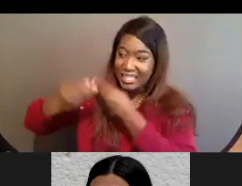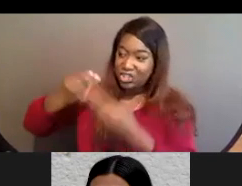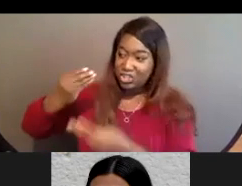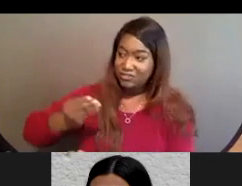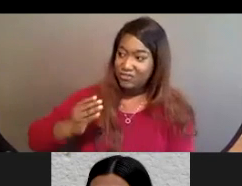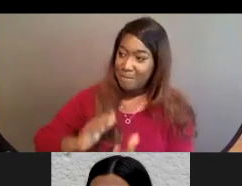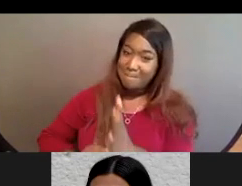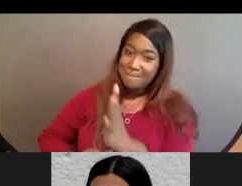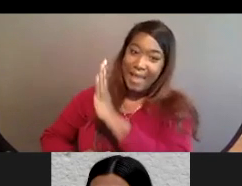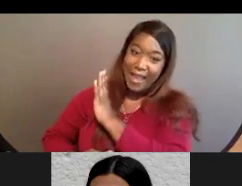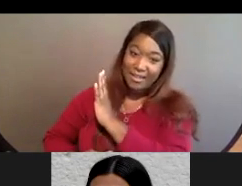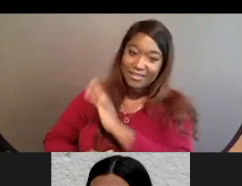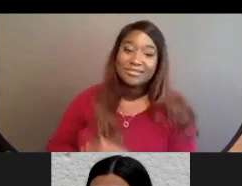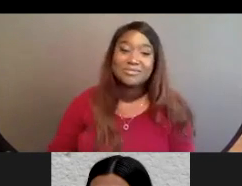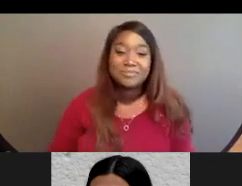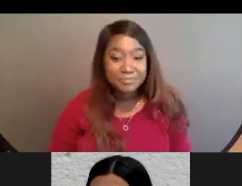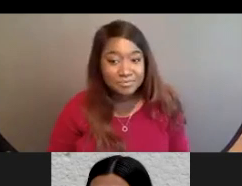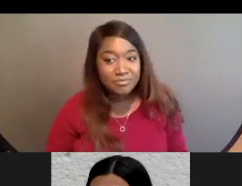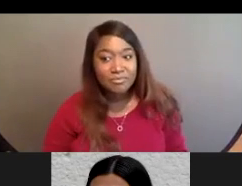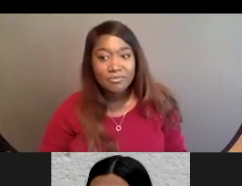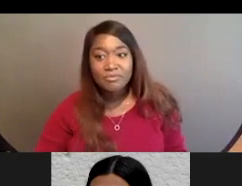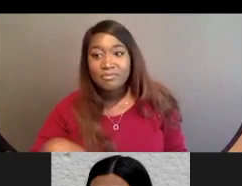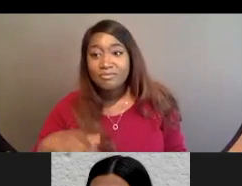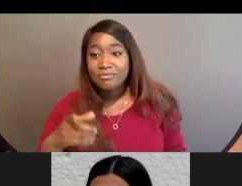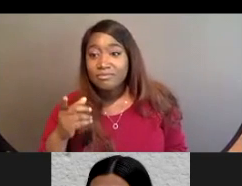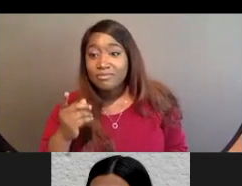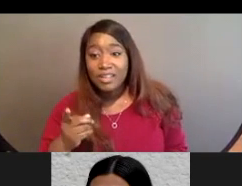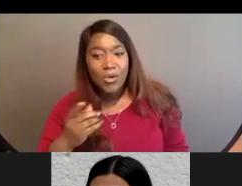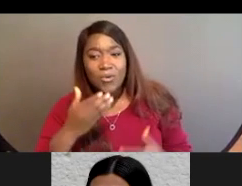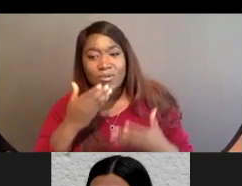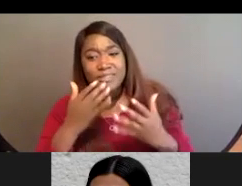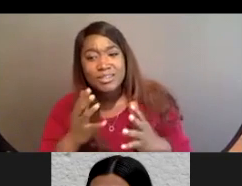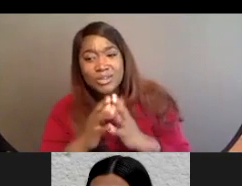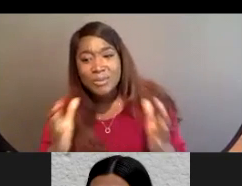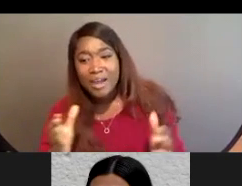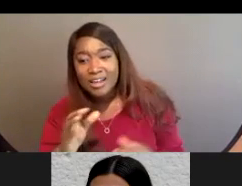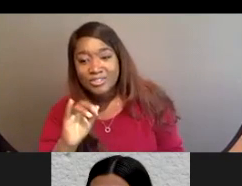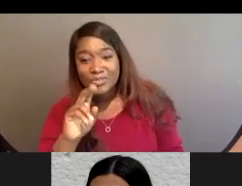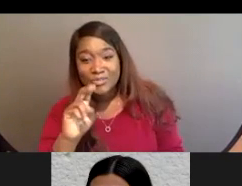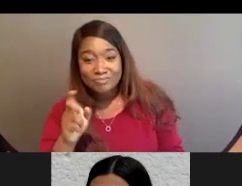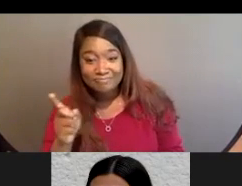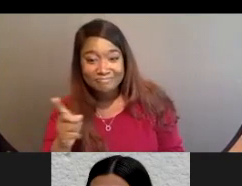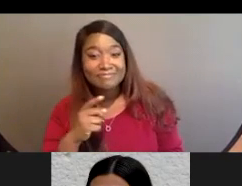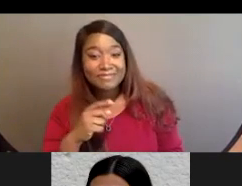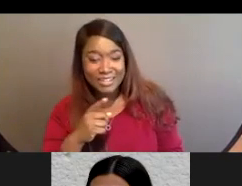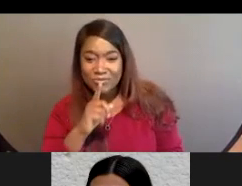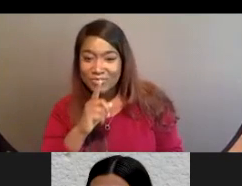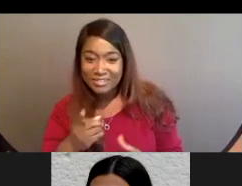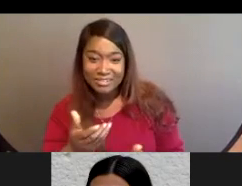Yeah. Thank you so much. That was extremely helpful. Thank you. You're welcome.